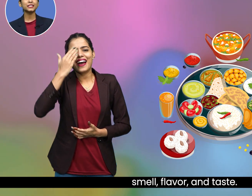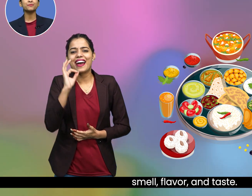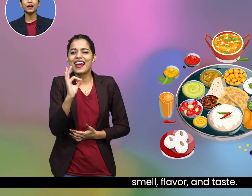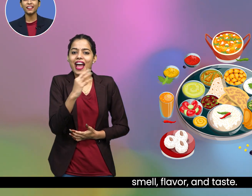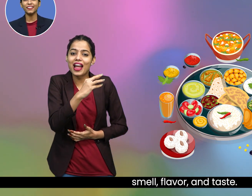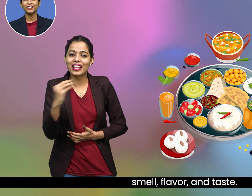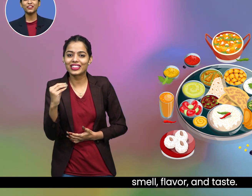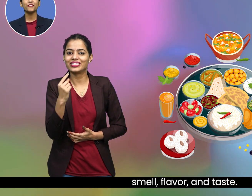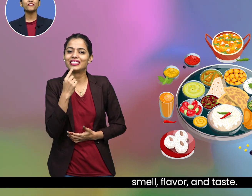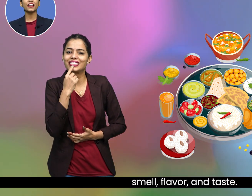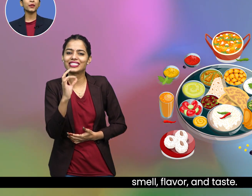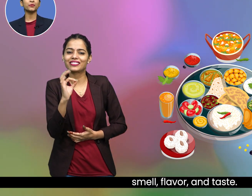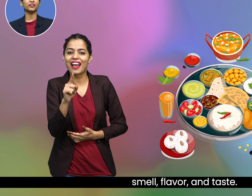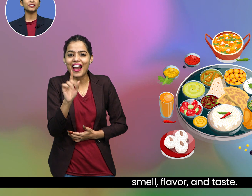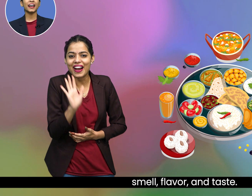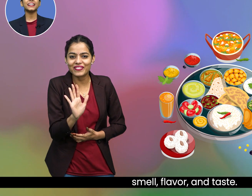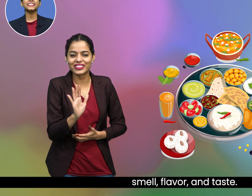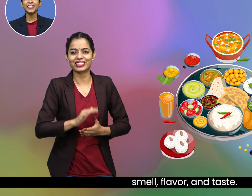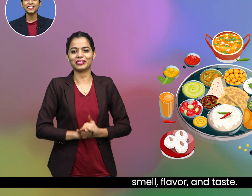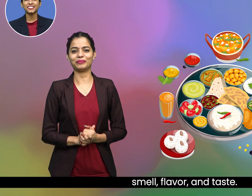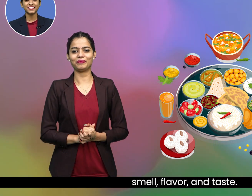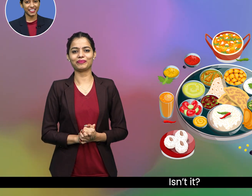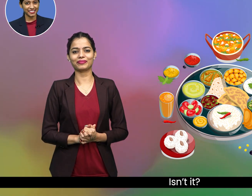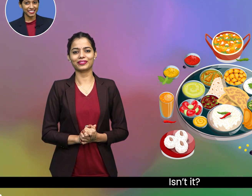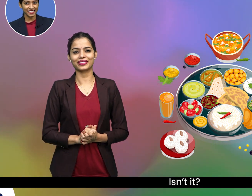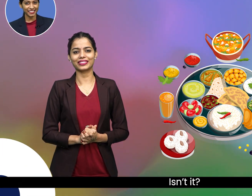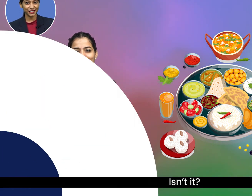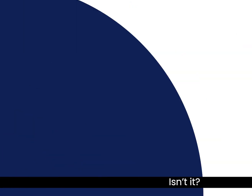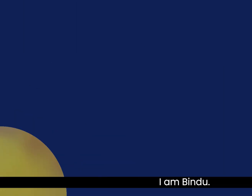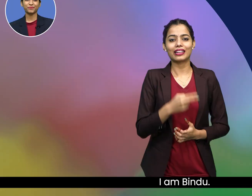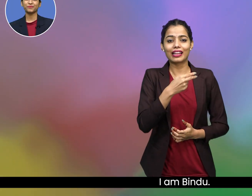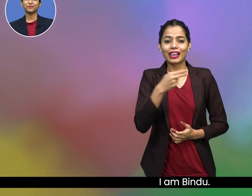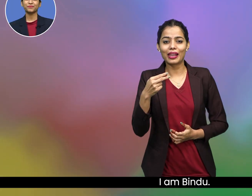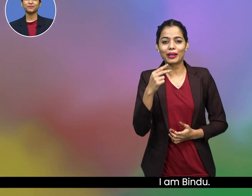appearance, smell, flavor and taste, isn't it?